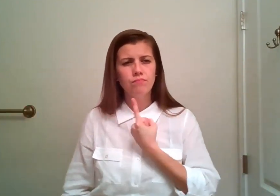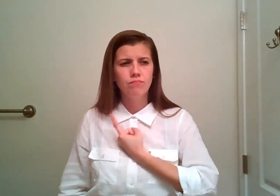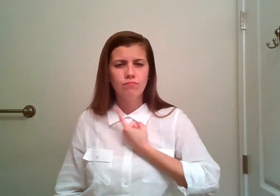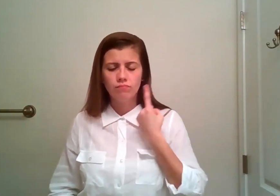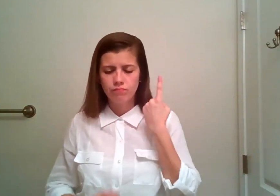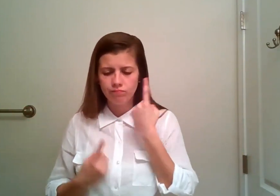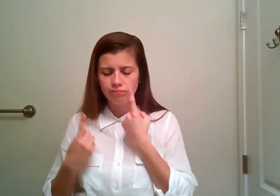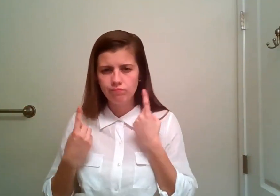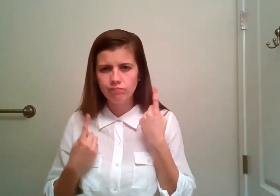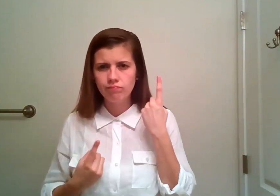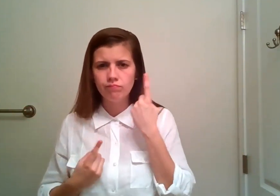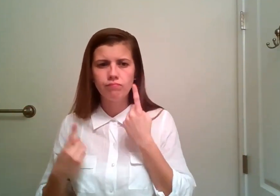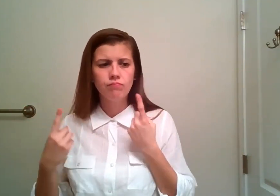very alone.